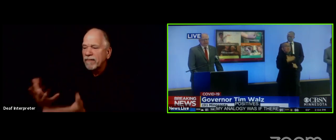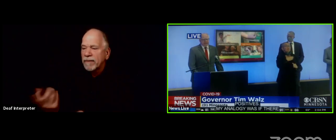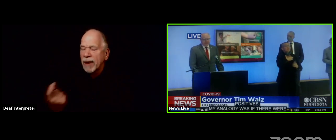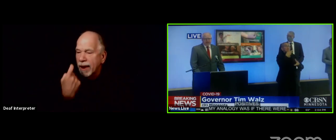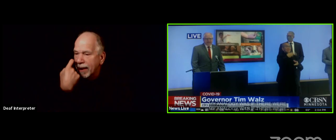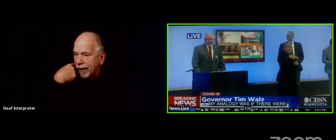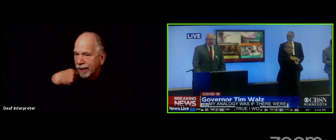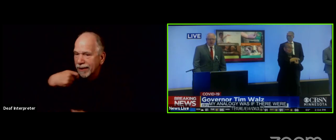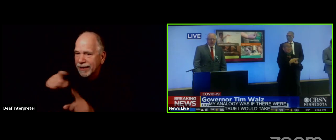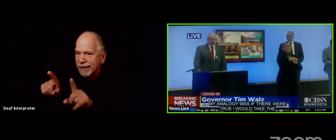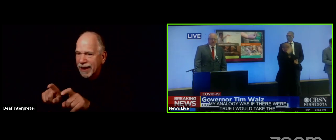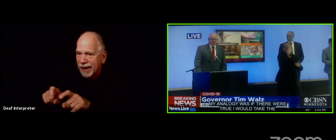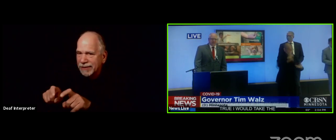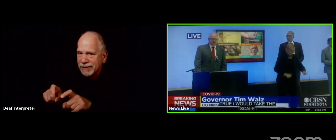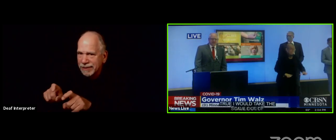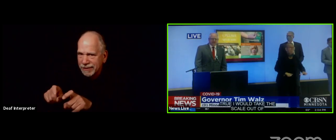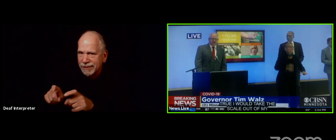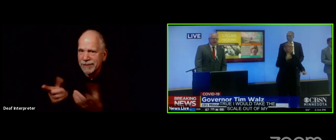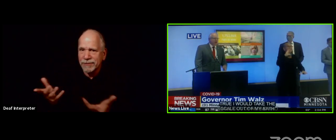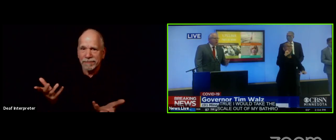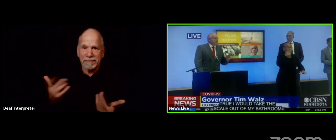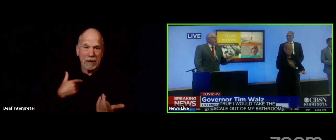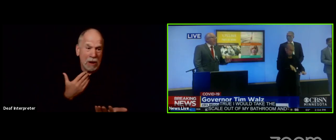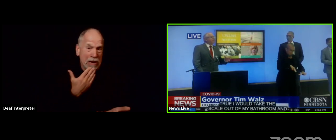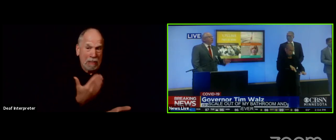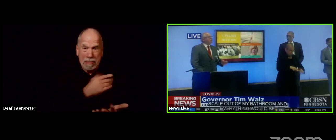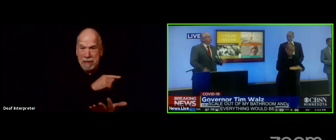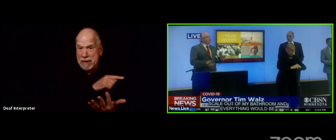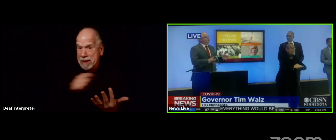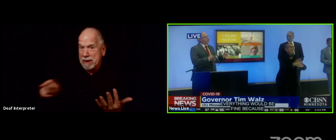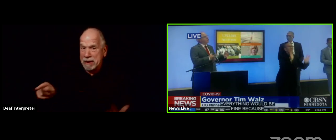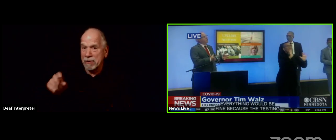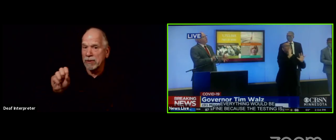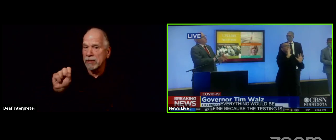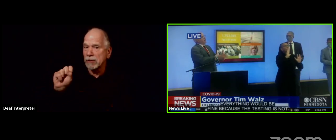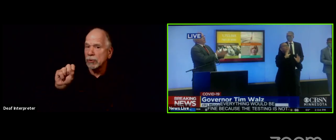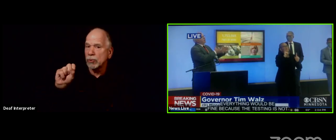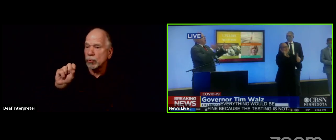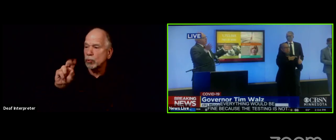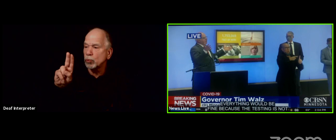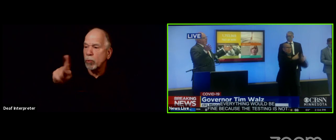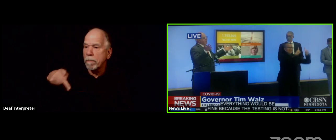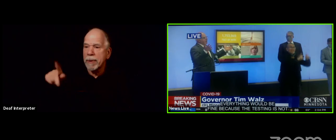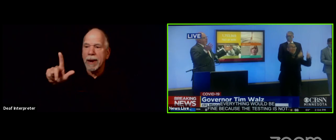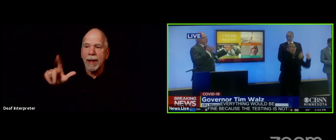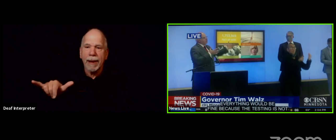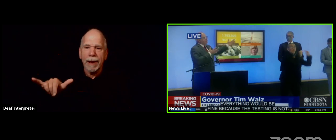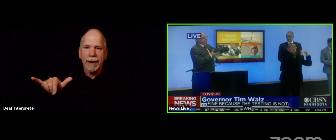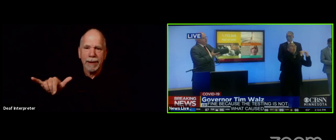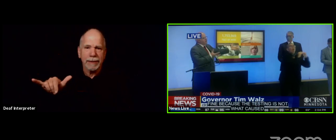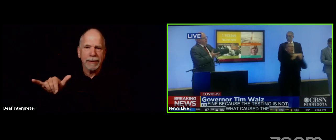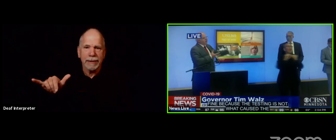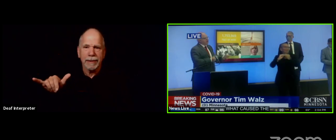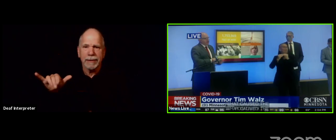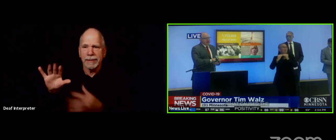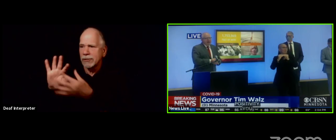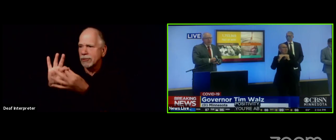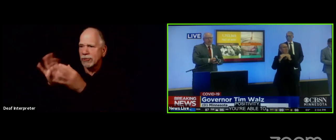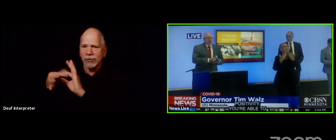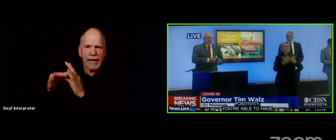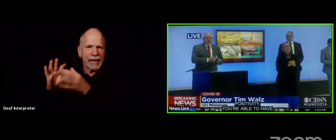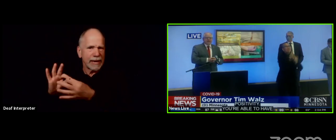testing is not what causes the positivity. What you're able to do is have a clearer picture and a broader footprint as we started to sentinel test.